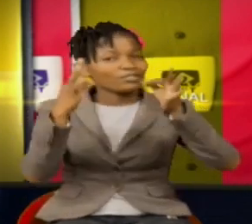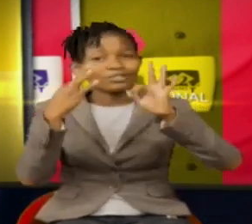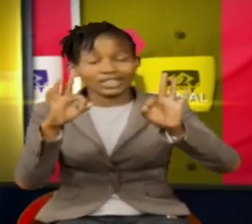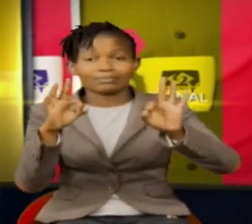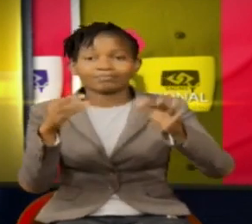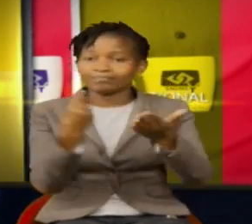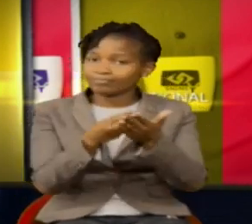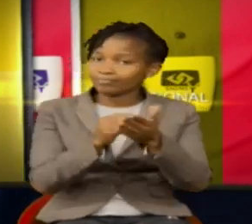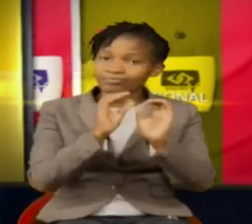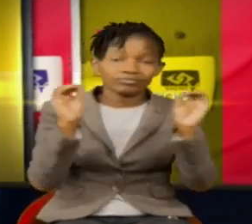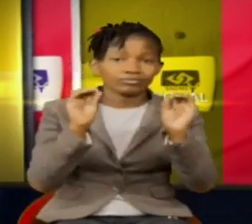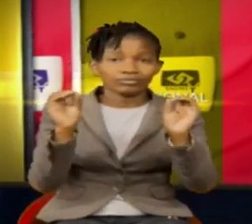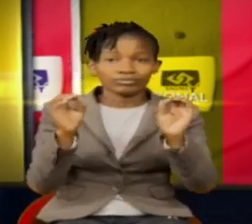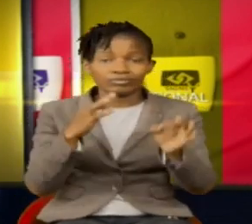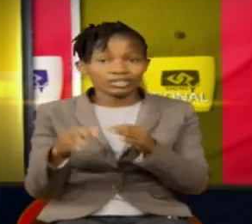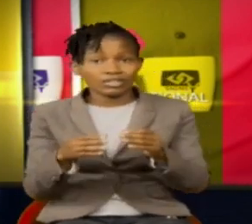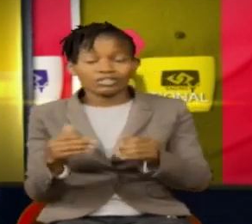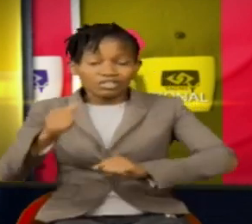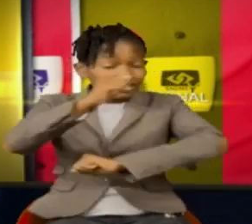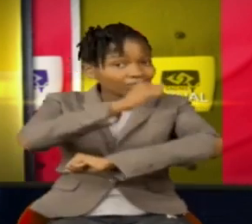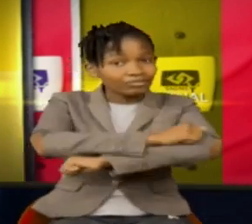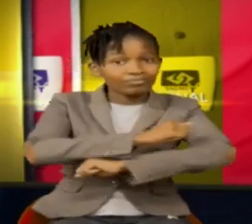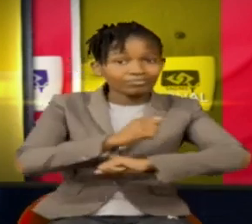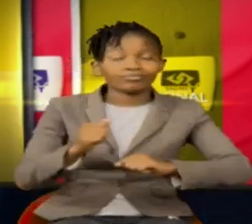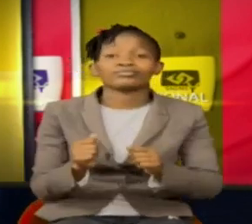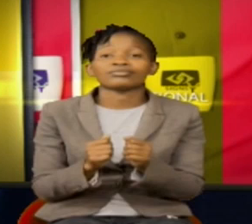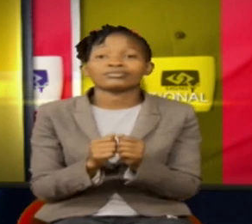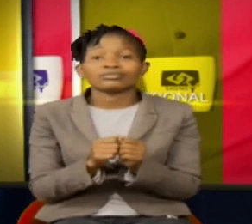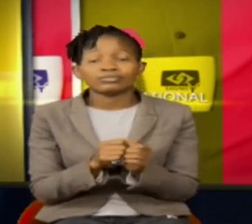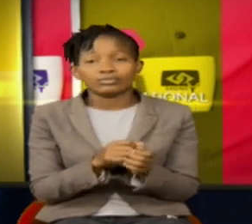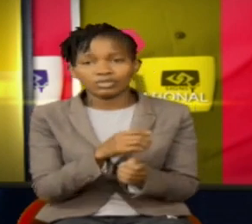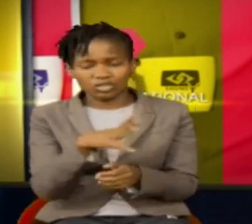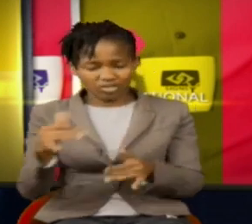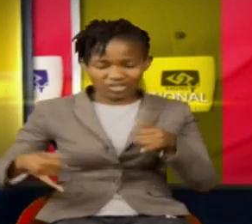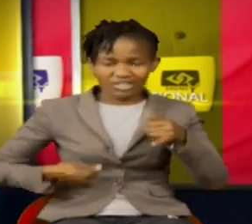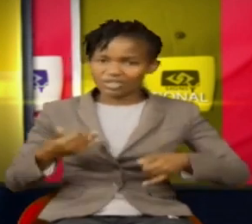charge. So your holiday, we've got you come through. There'll be entertainment,